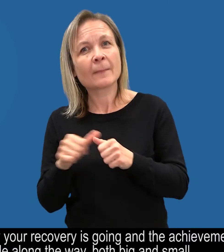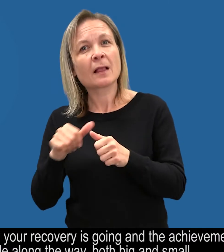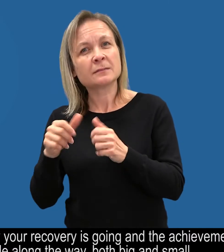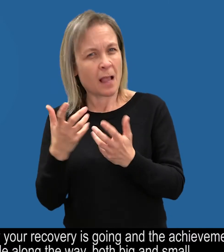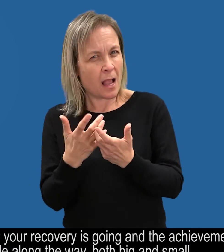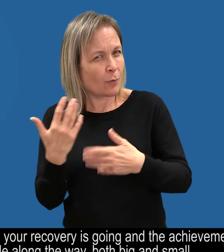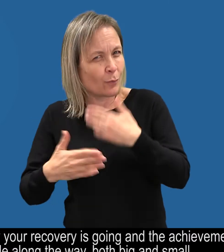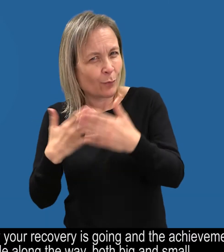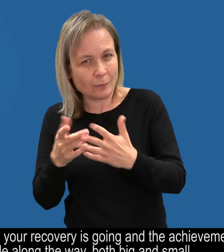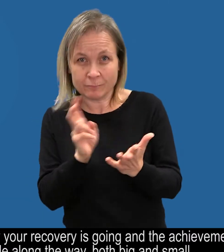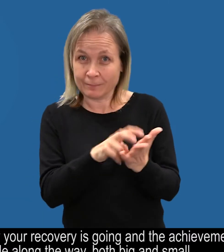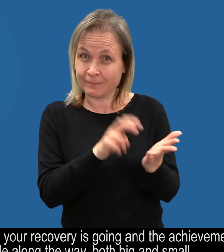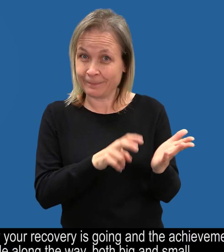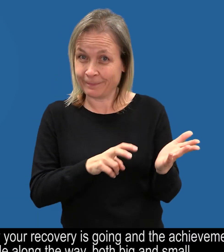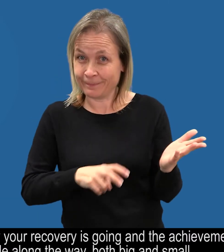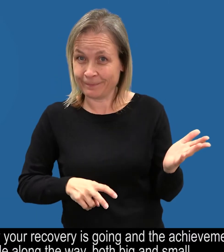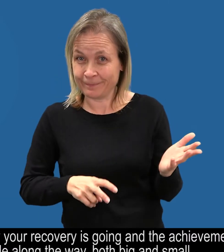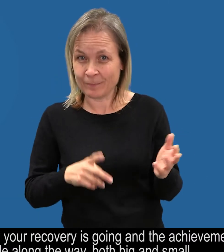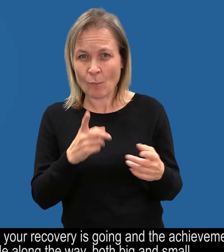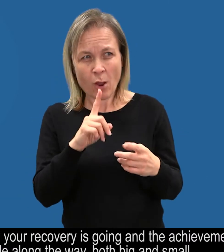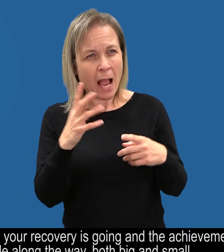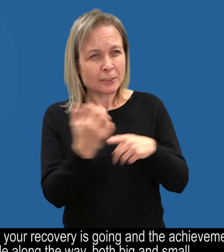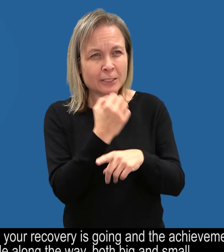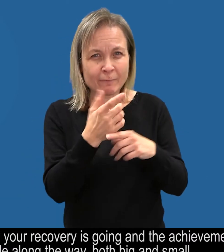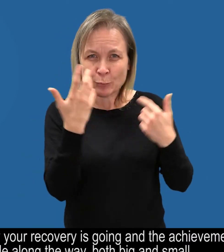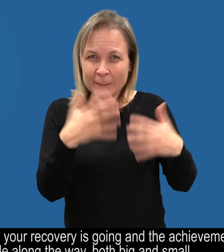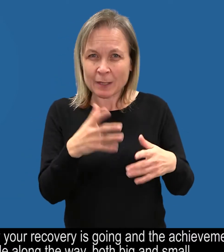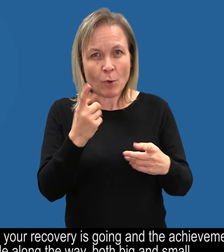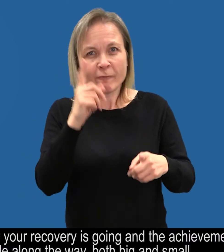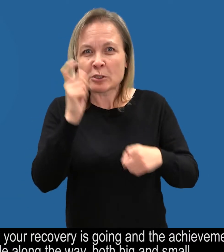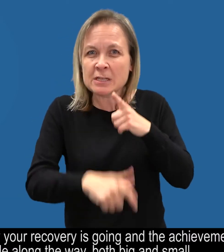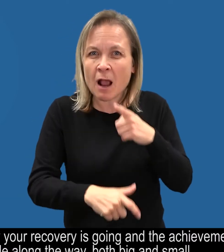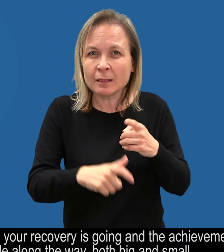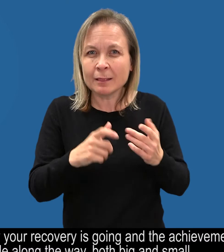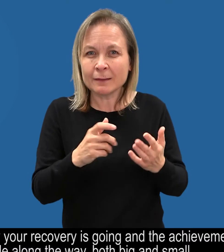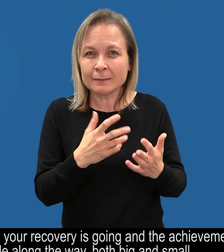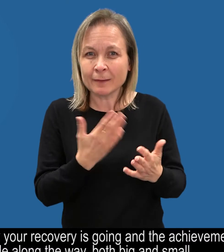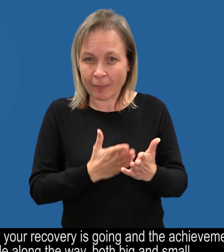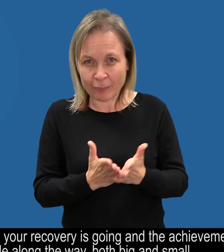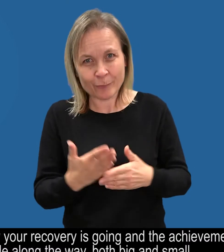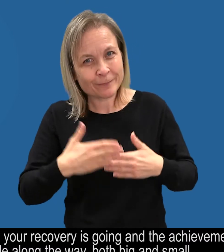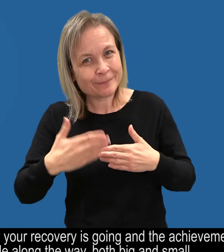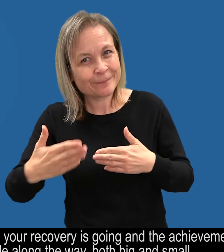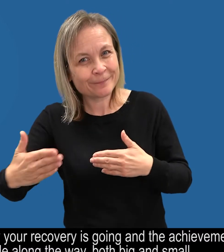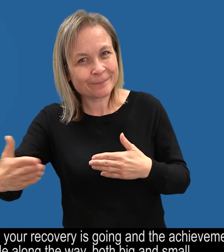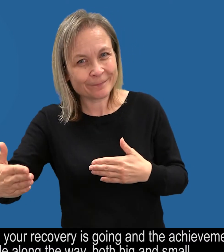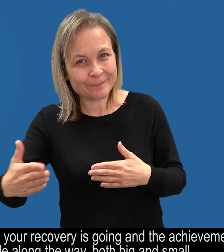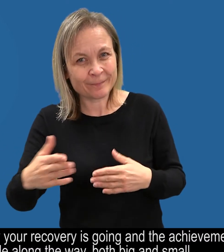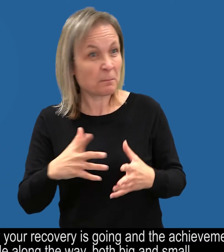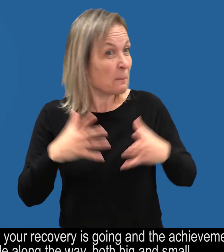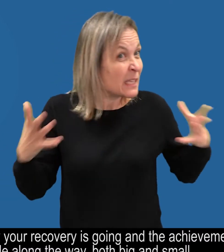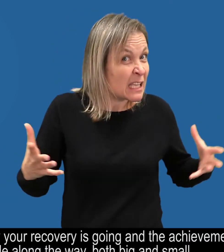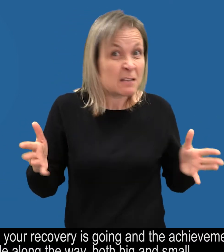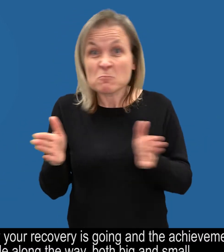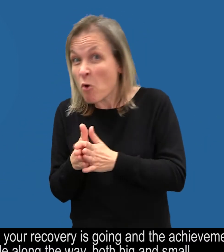Try writing down how your recovery is going and the achievements you've made along the way, both big and small.